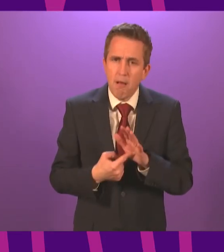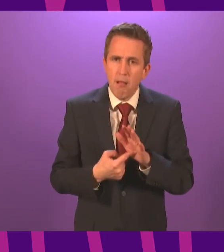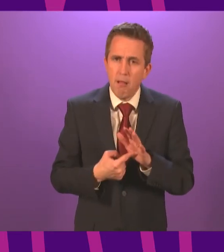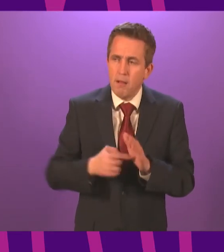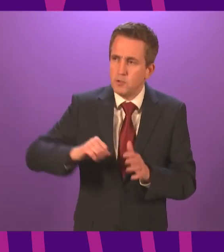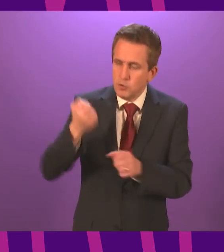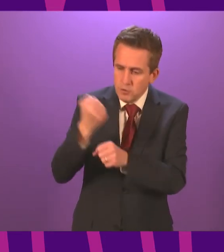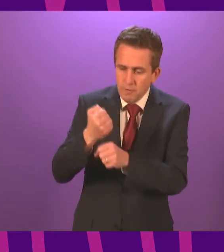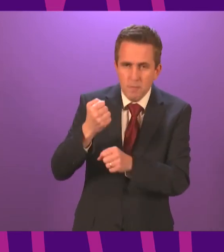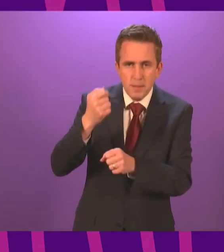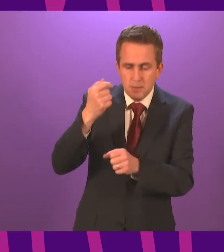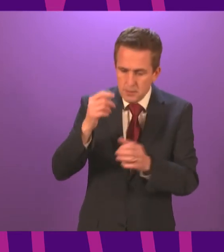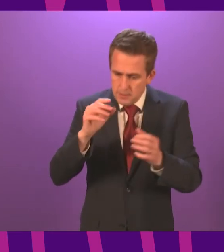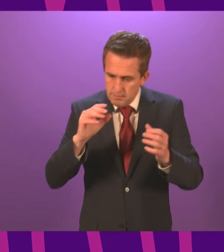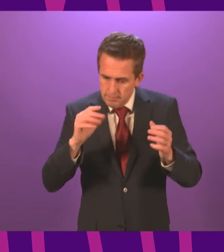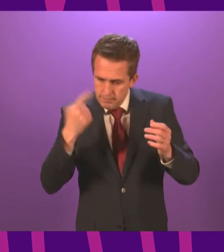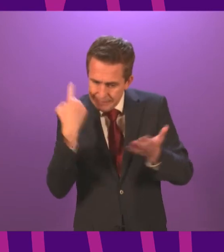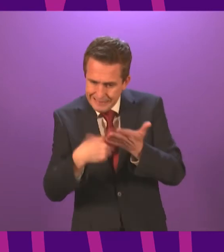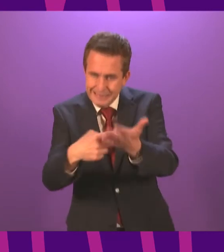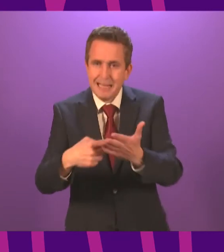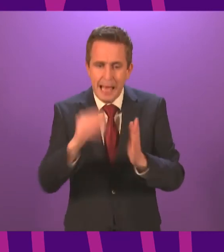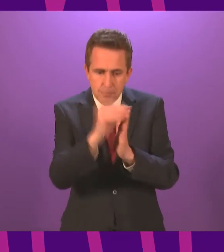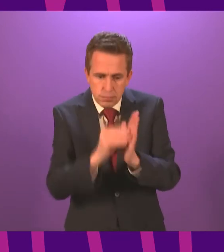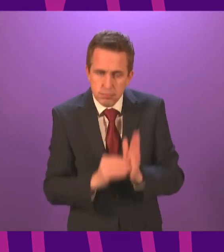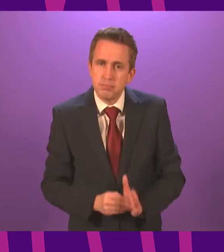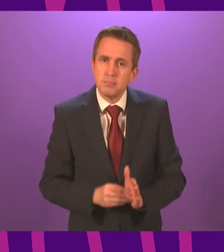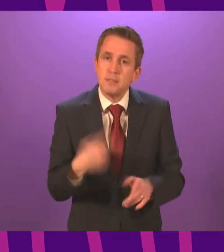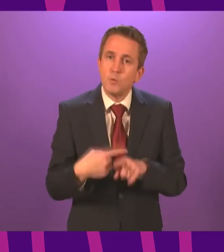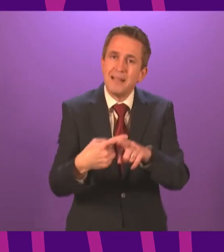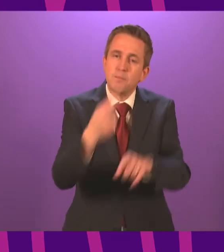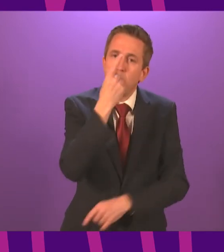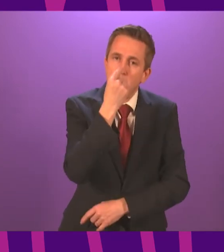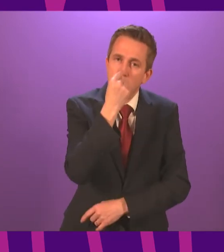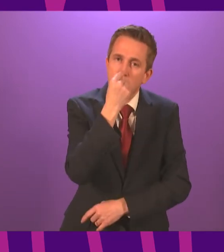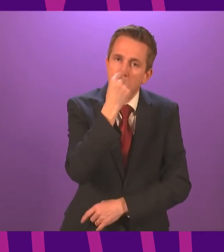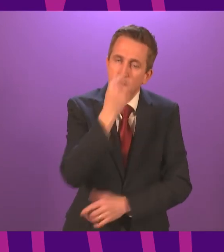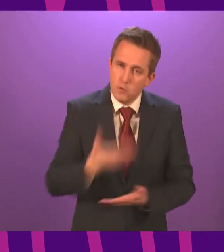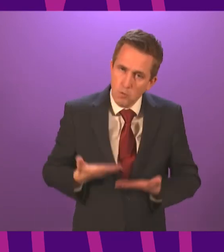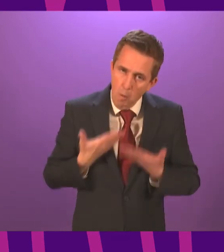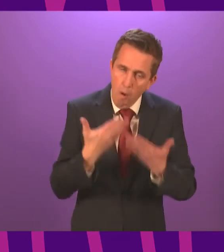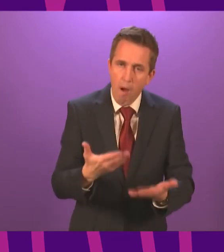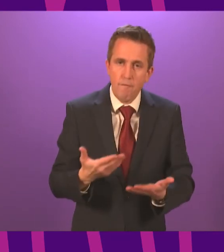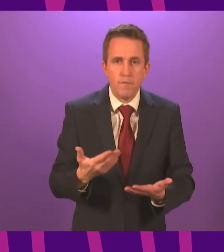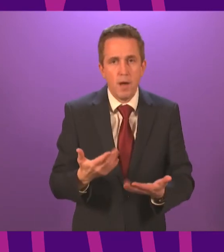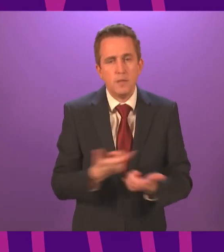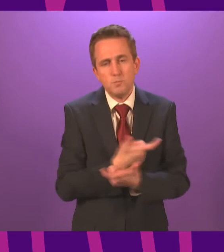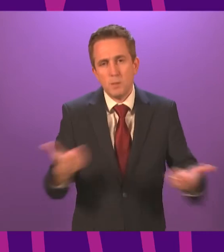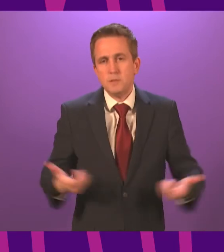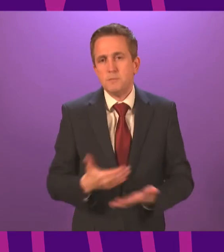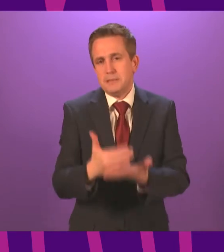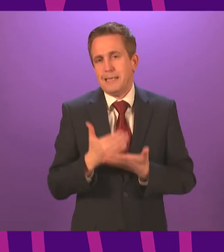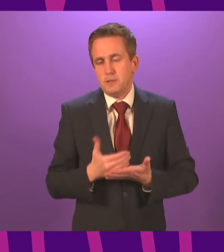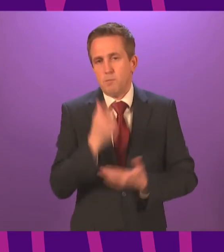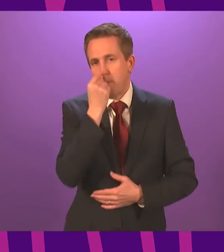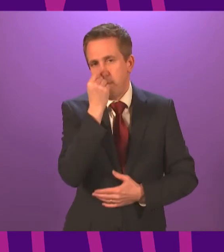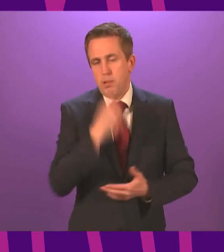take forward measures at an appropriate pace in order to make sure that we offer as great a protection as we can. And